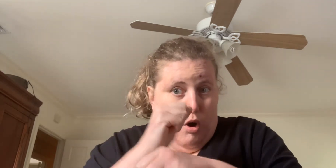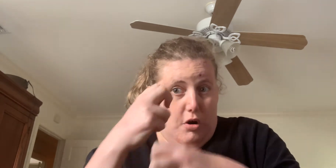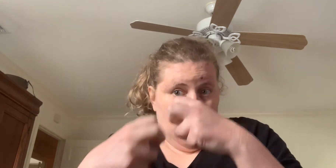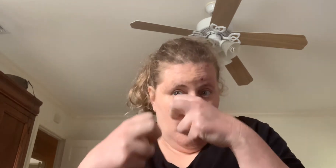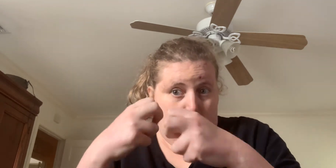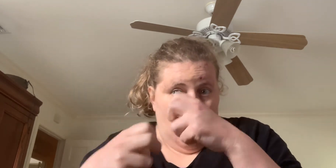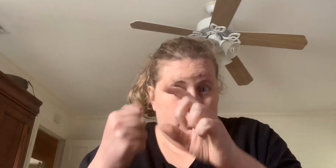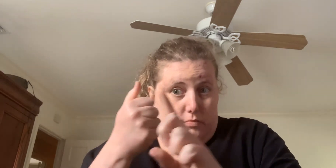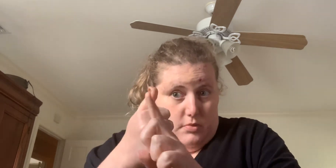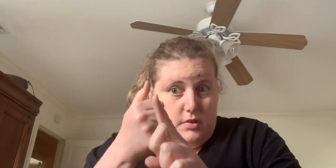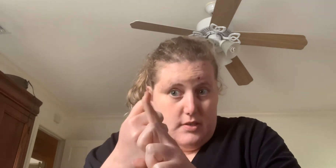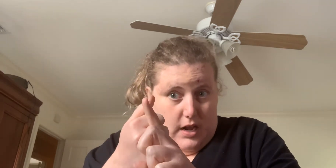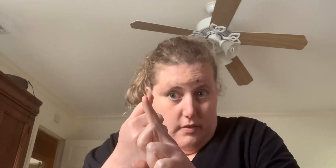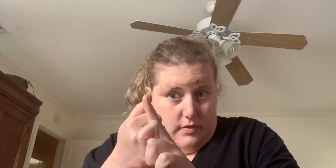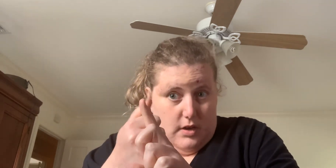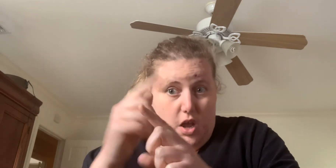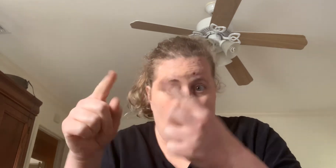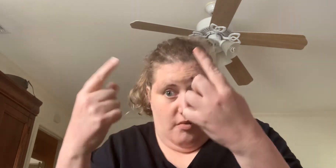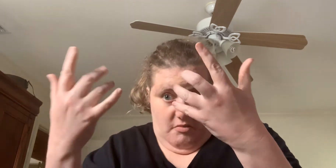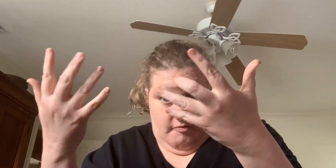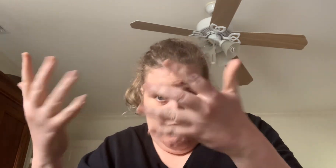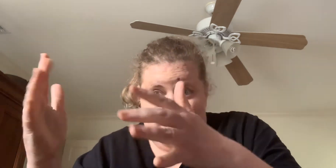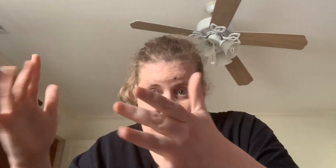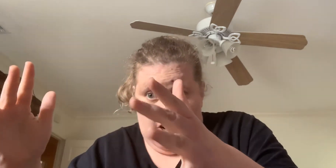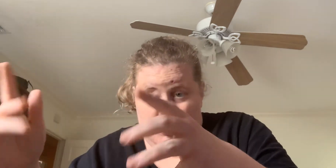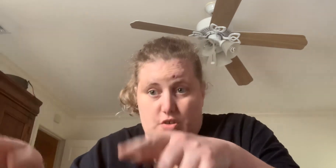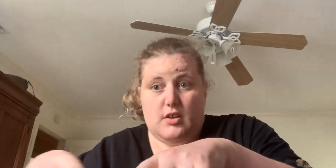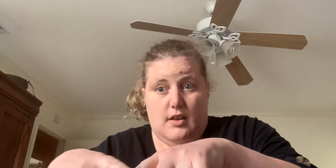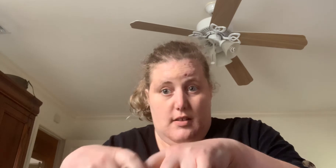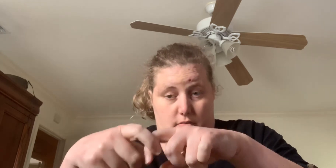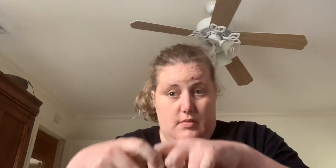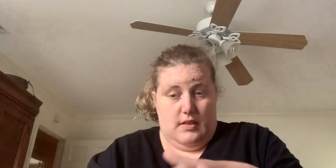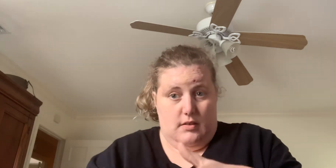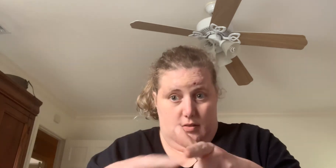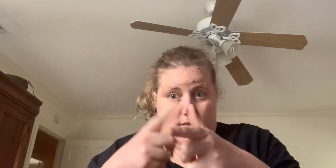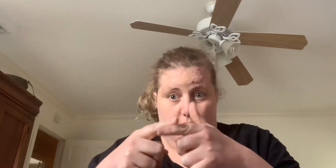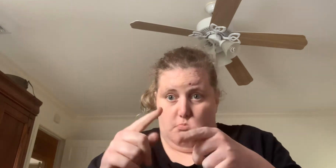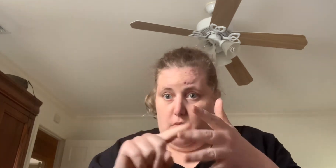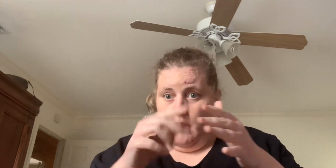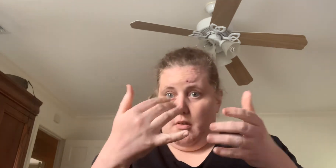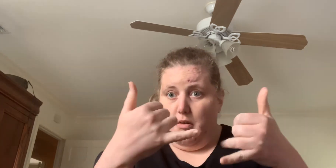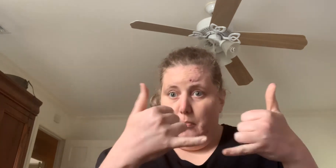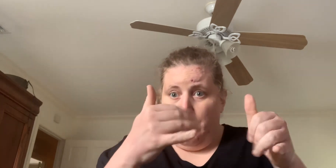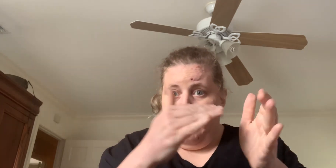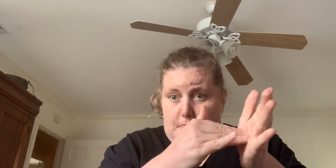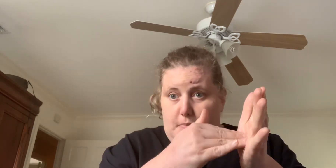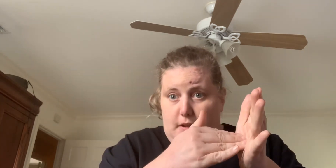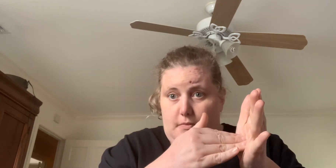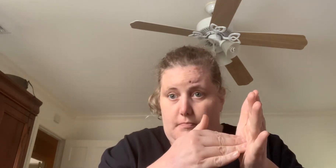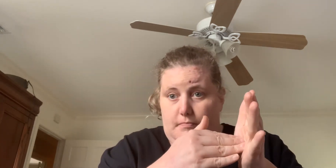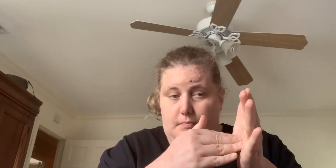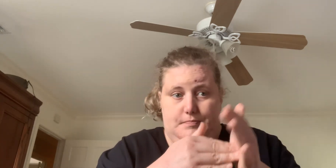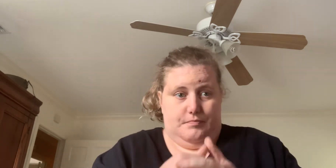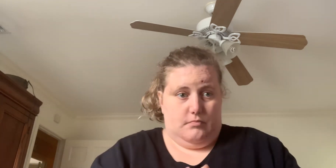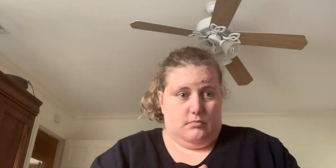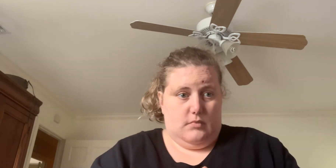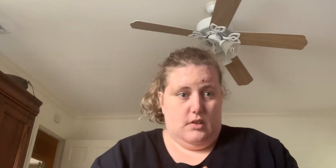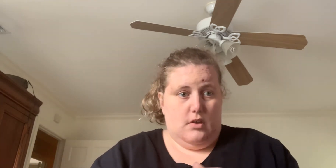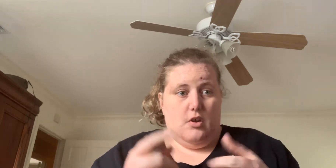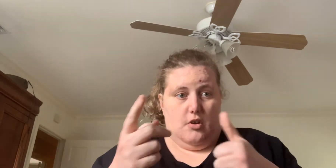through it with me to check your answer. So the first thing you want to do is start with what's given. You're given 3.7